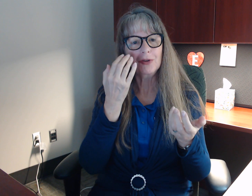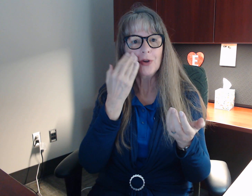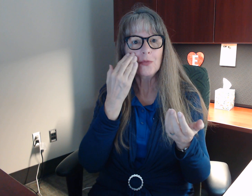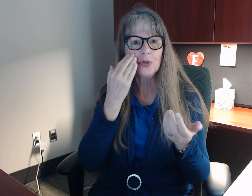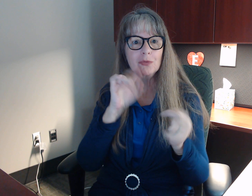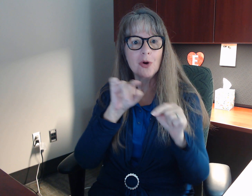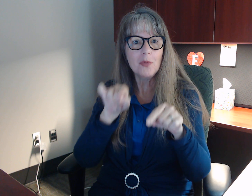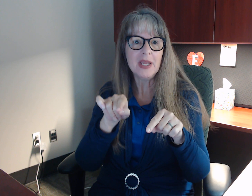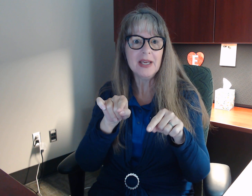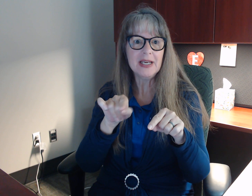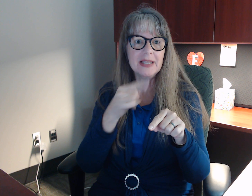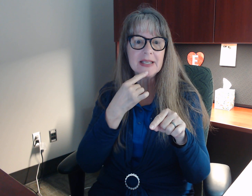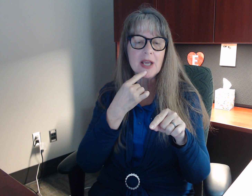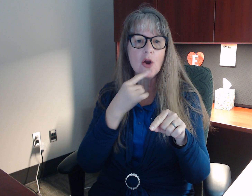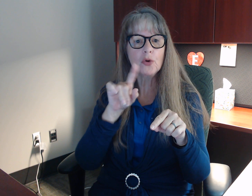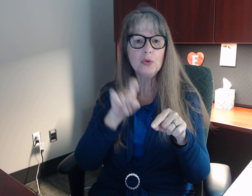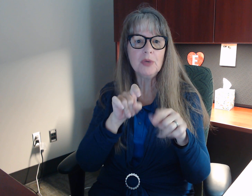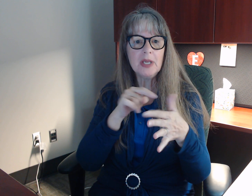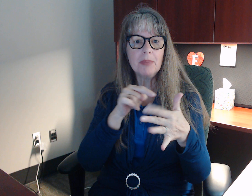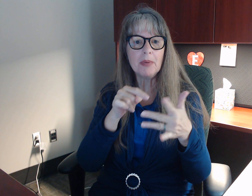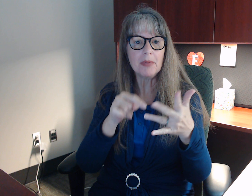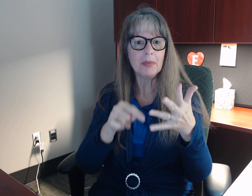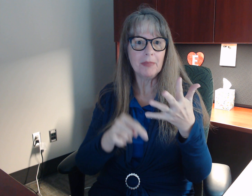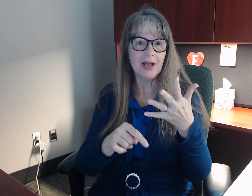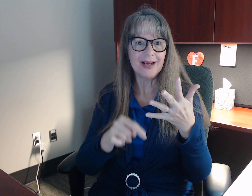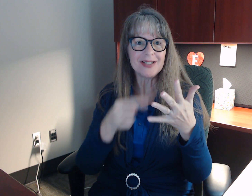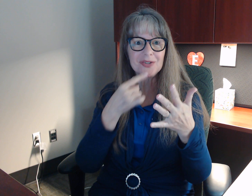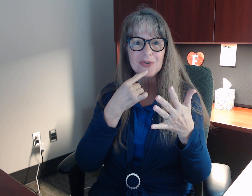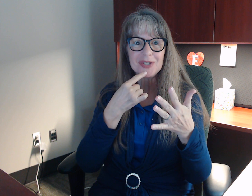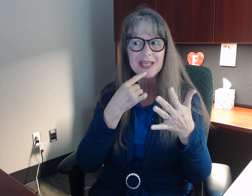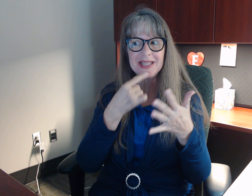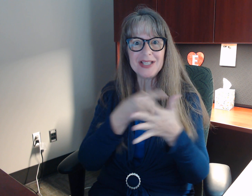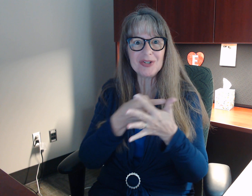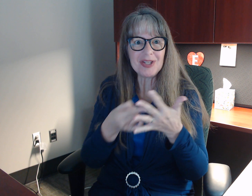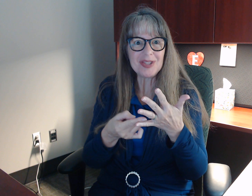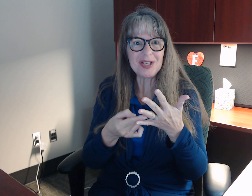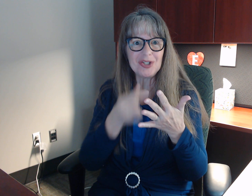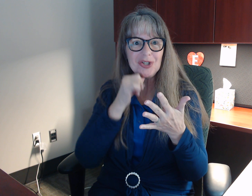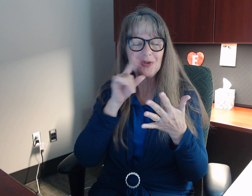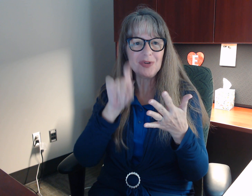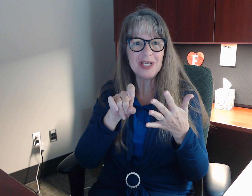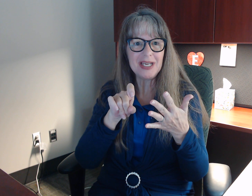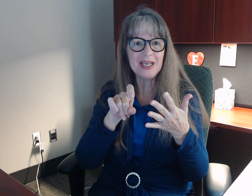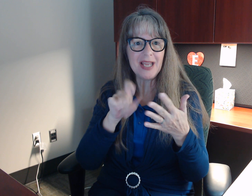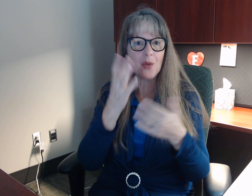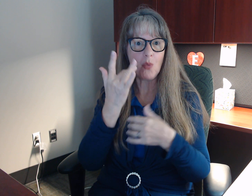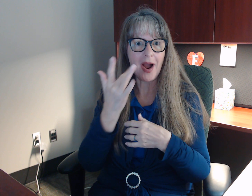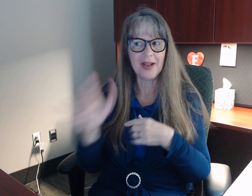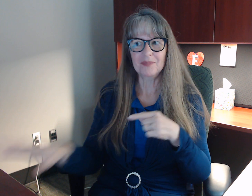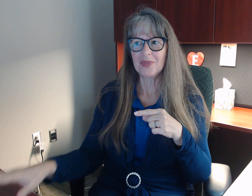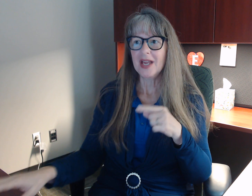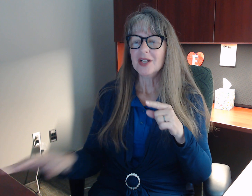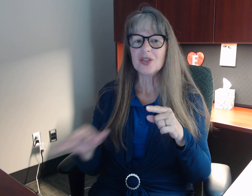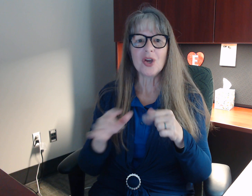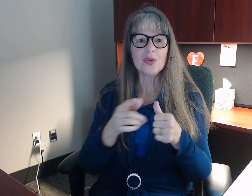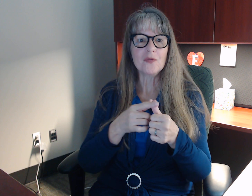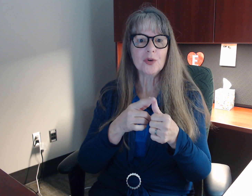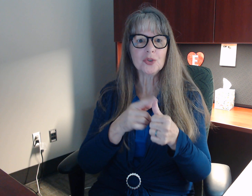when you go in, they say, oh, you need blah, blah, blah, blah, blah. So they're saying these are the things you don't need and why. So the first one